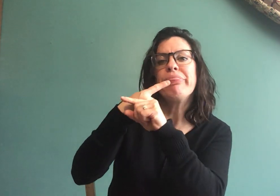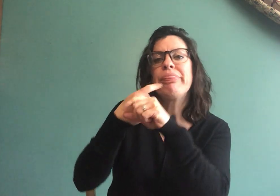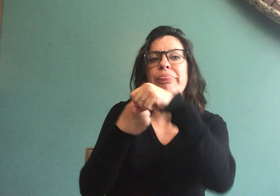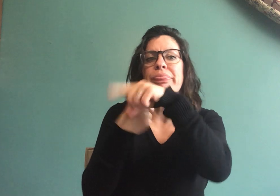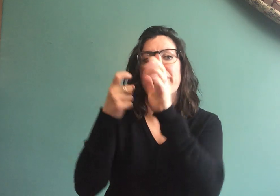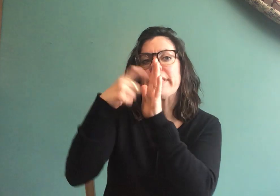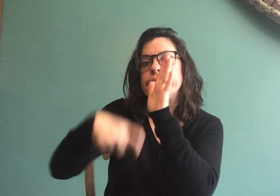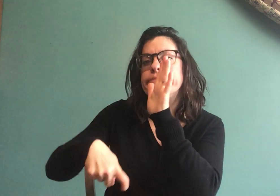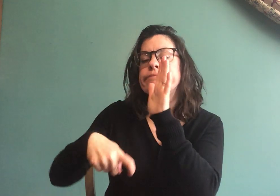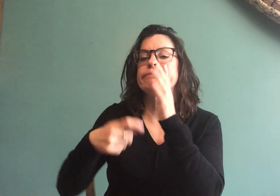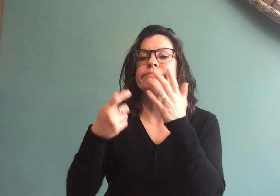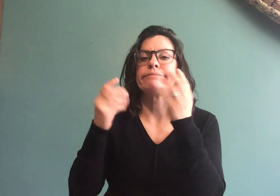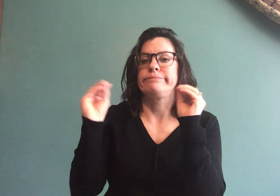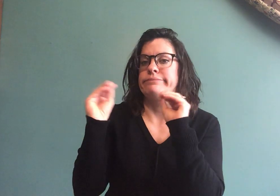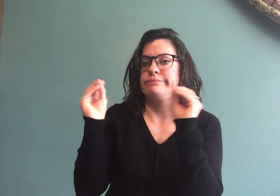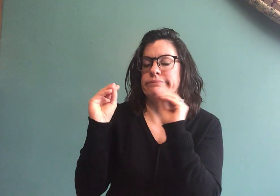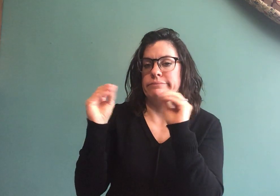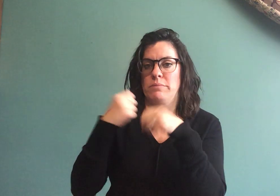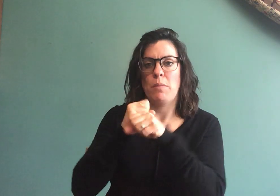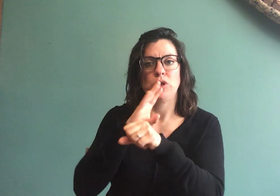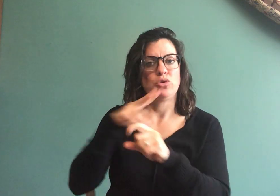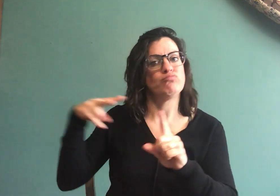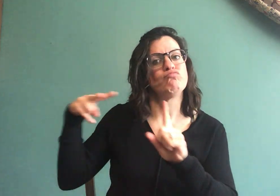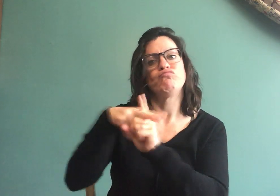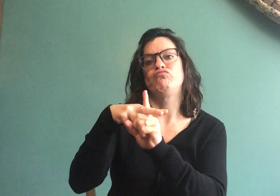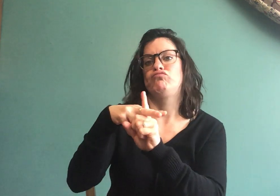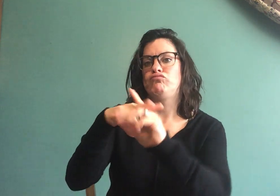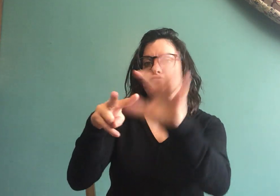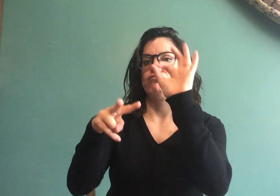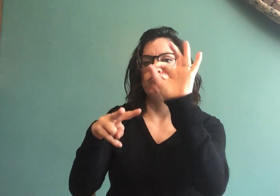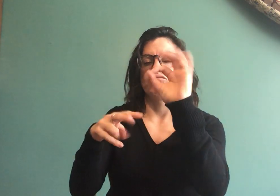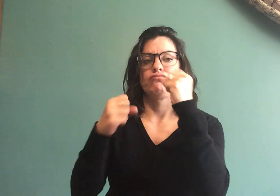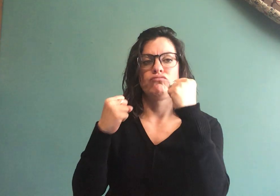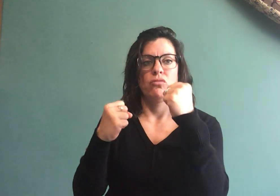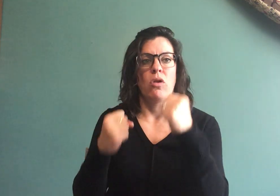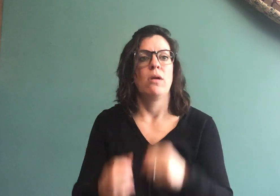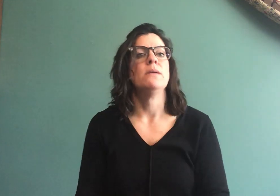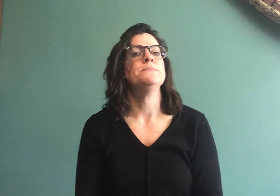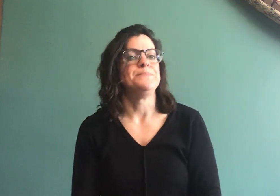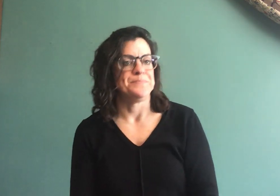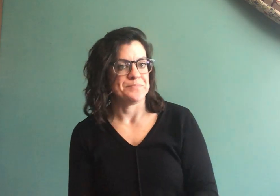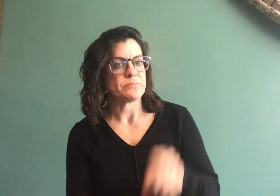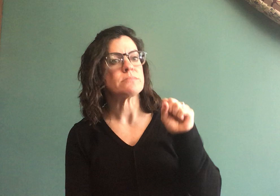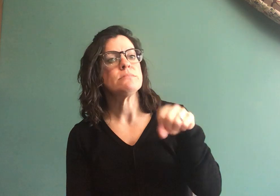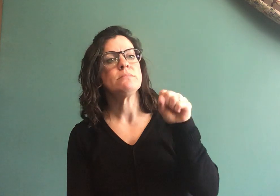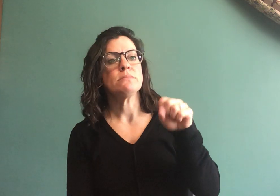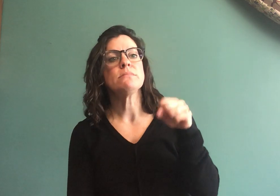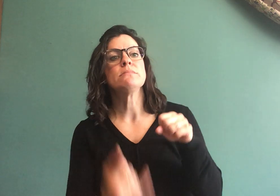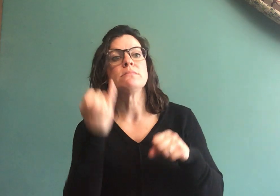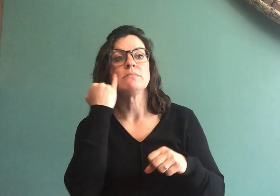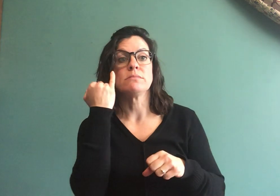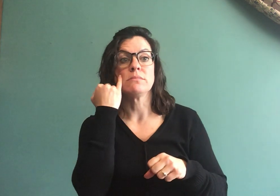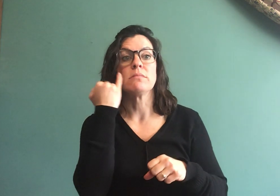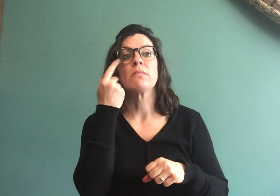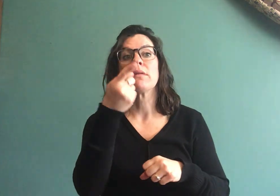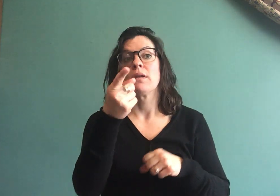saw, or if it's a corded drill, or if it's even an extension cord that we're running on a job site, what do we do to